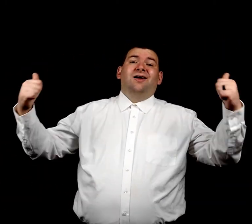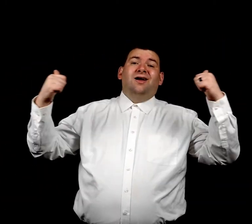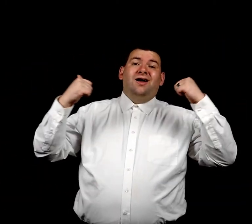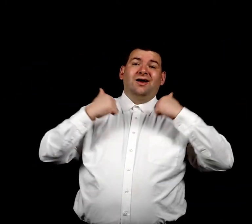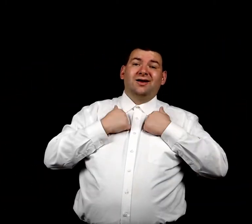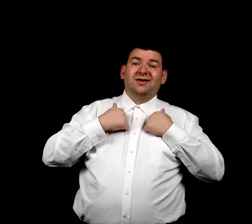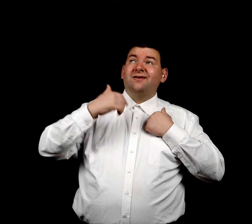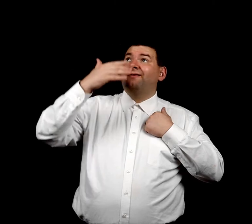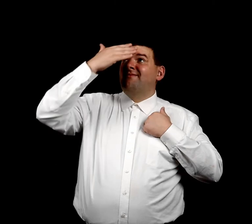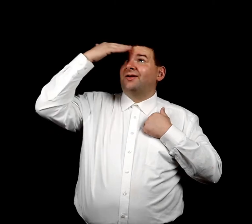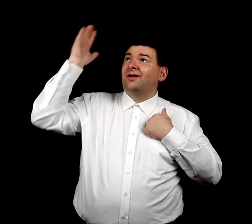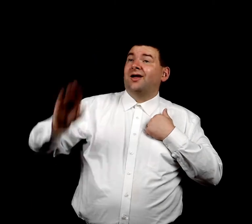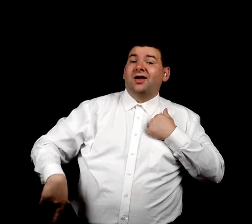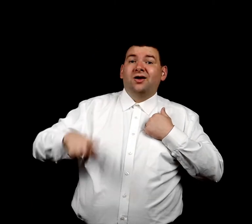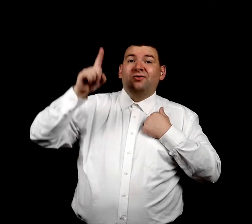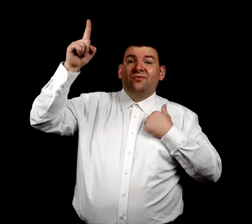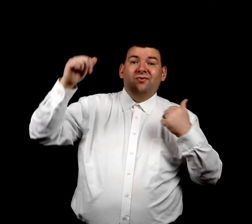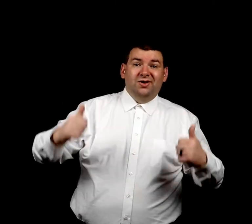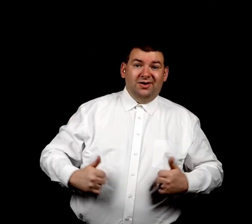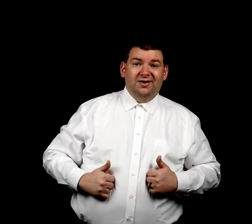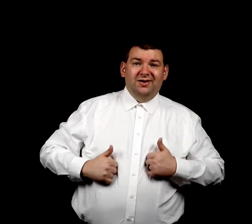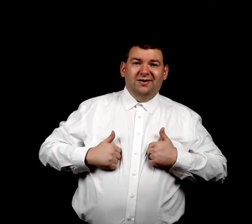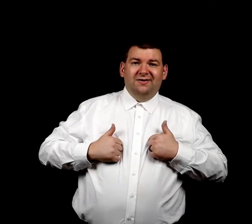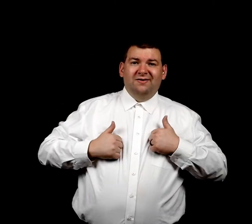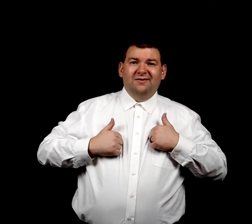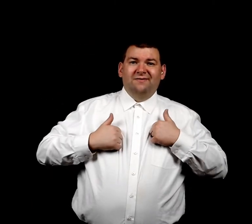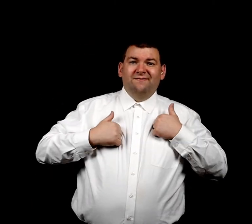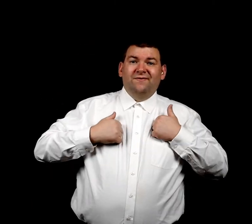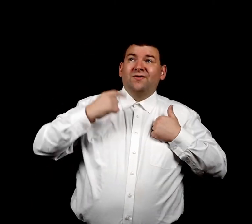I live because you live